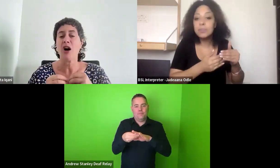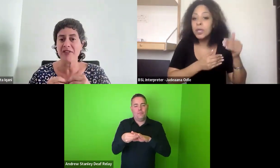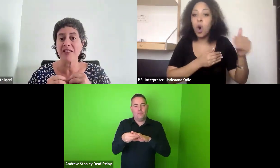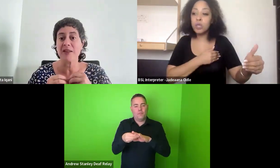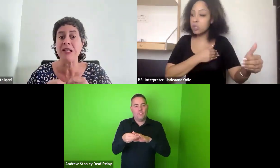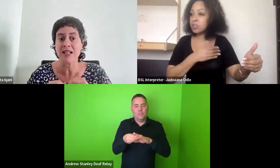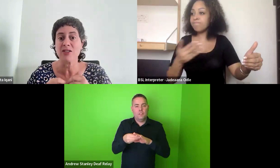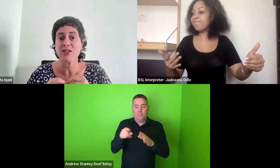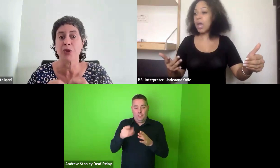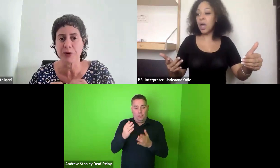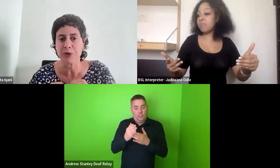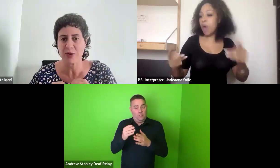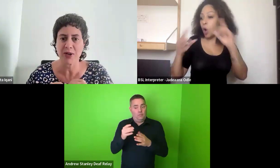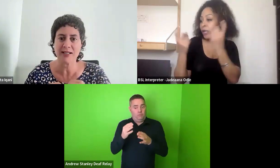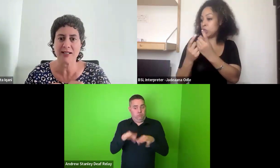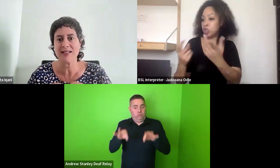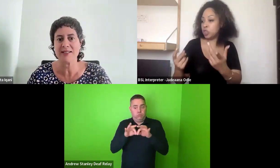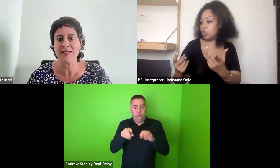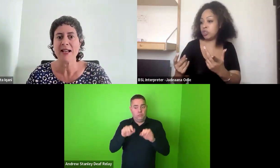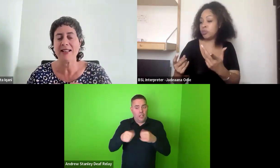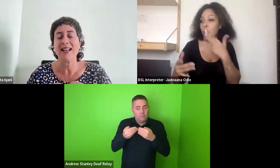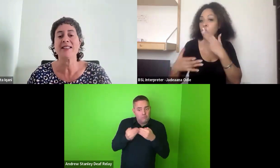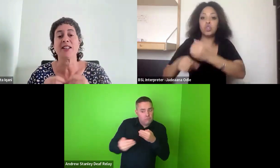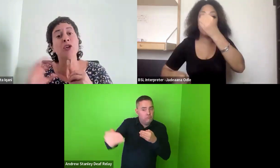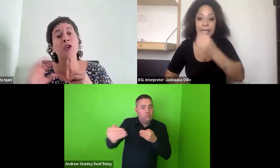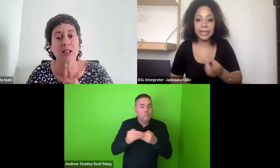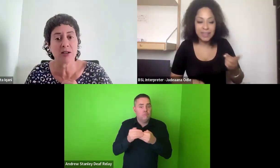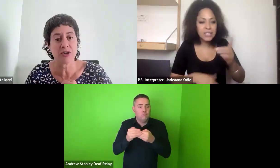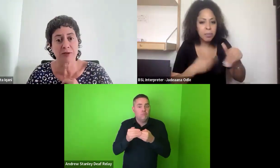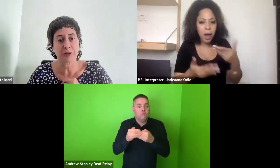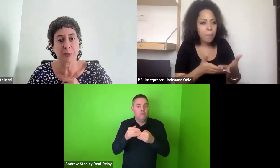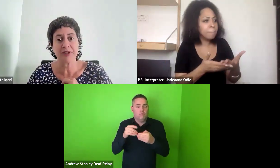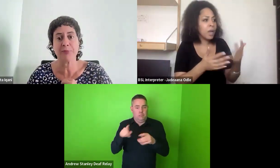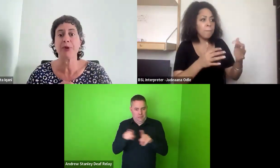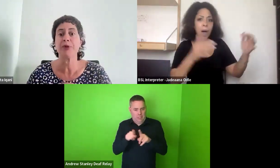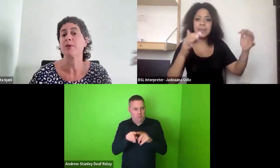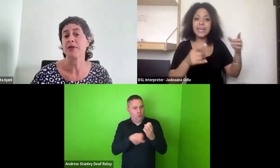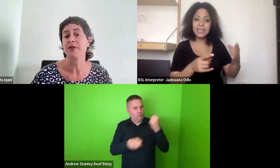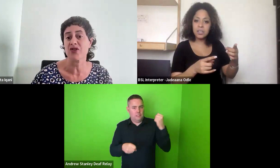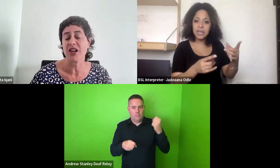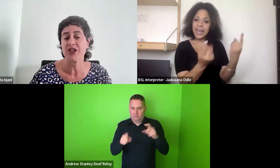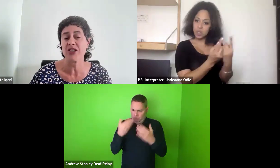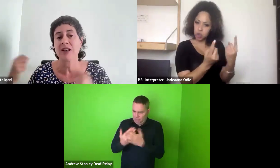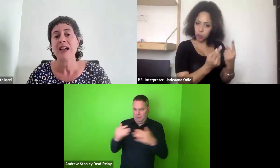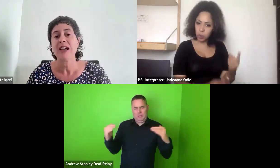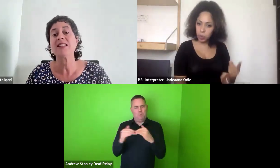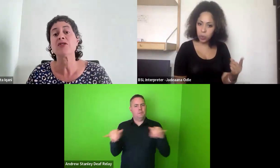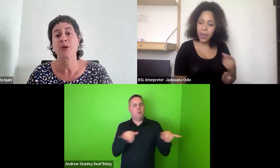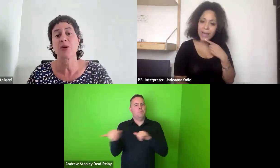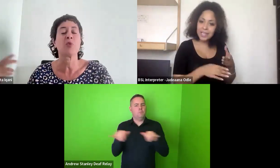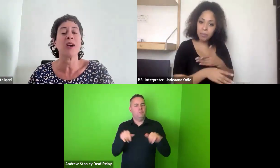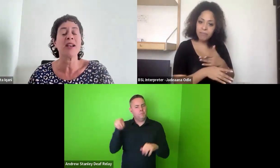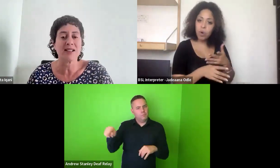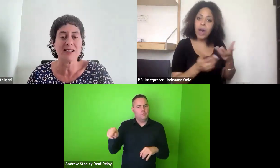materiality of the mediated world, right? It has a huge ecological footprint, both in terms of extraction